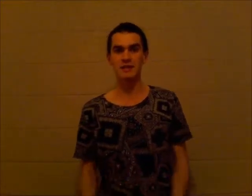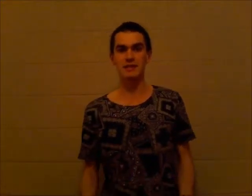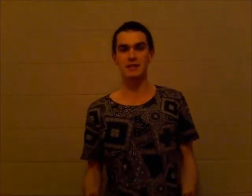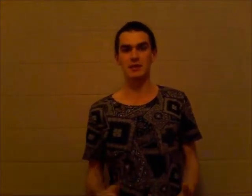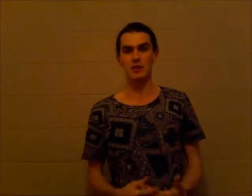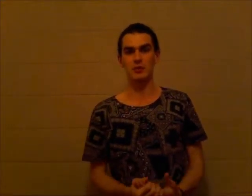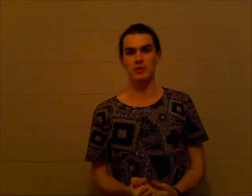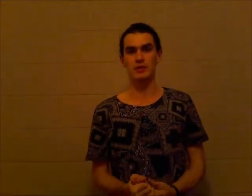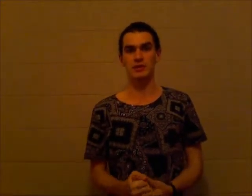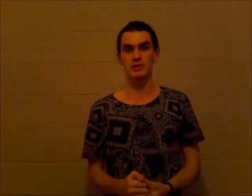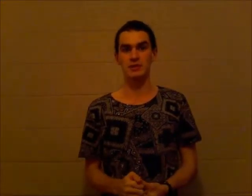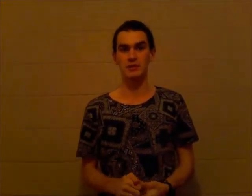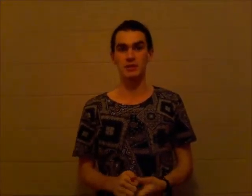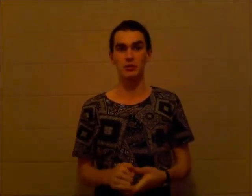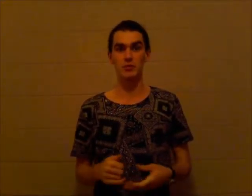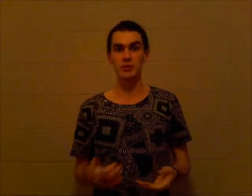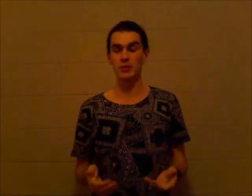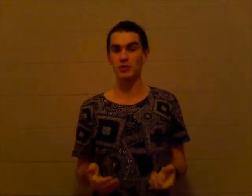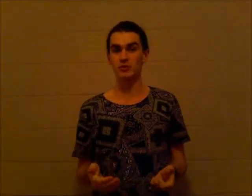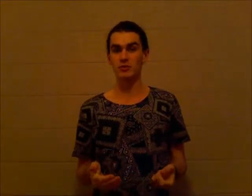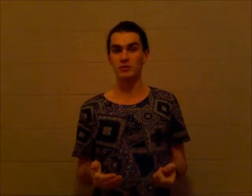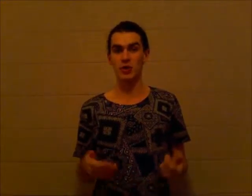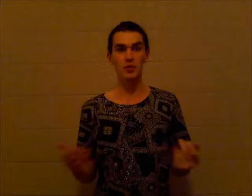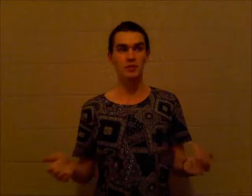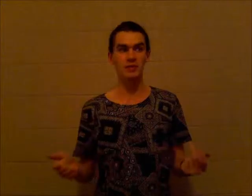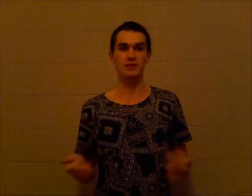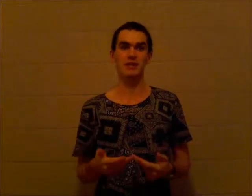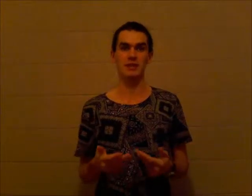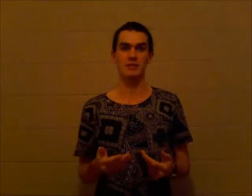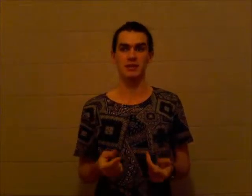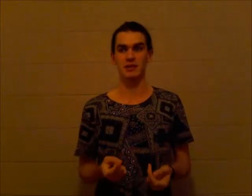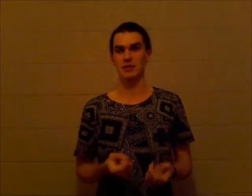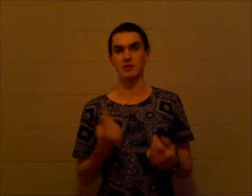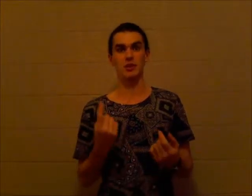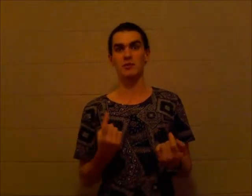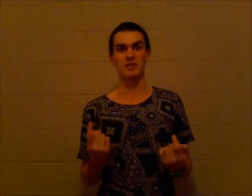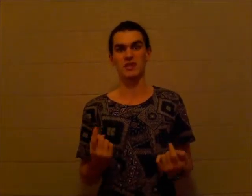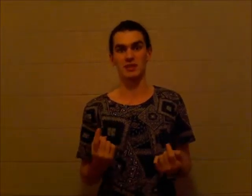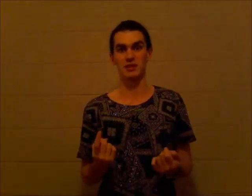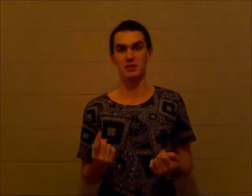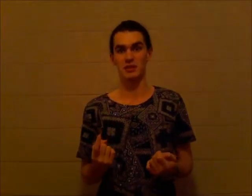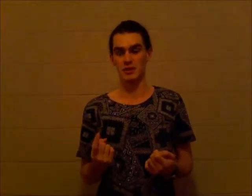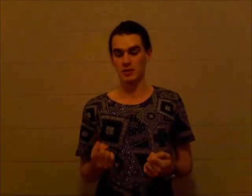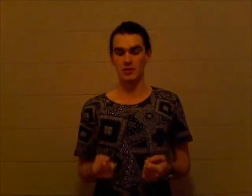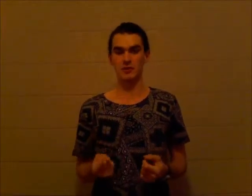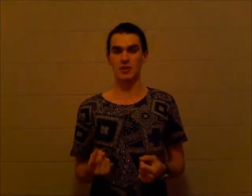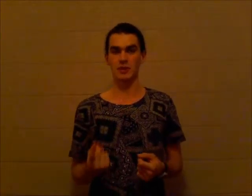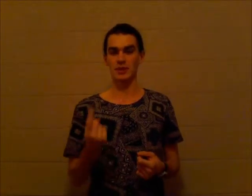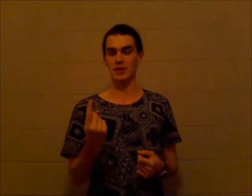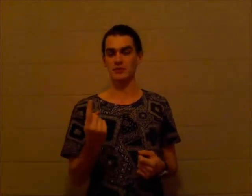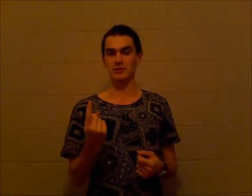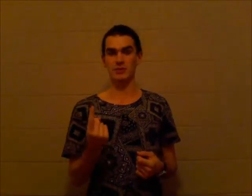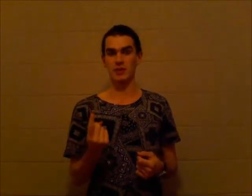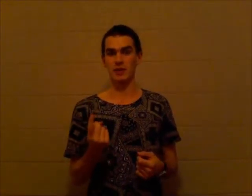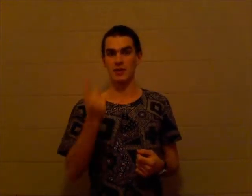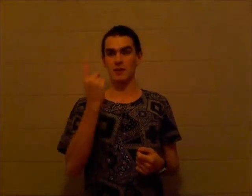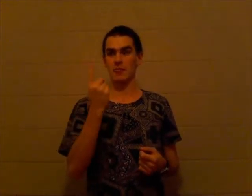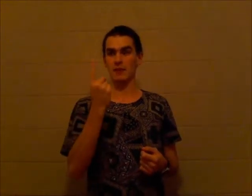entity, which is the grouping of objects together to a common sign. So for example, I can have a